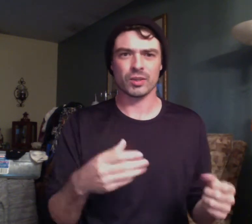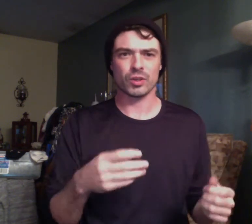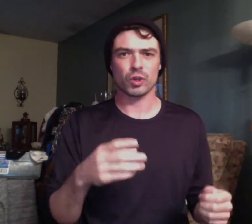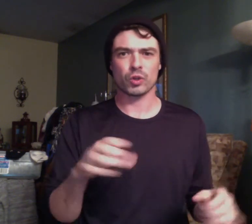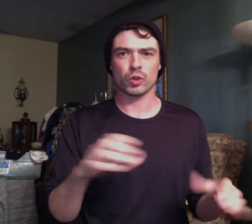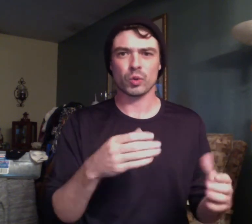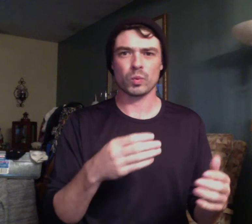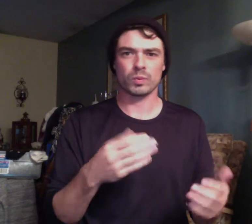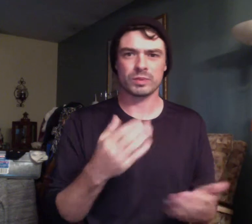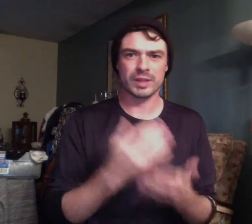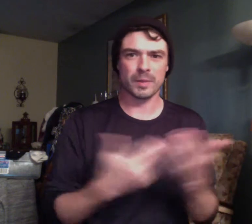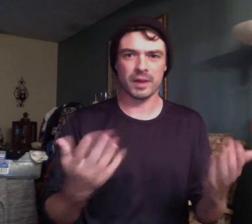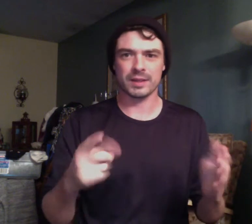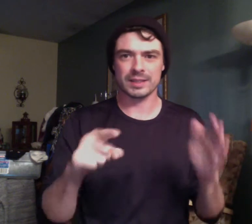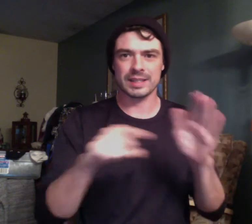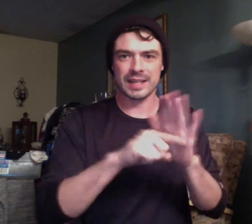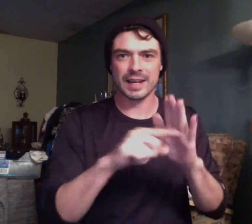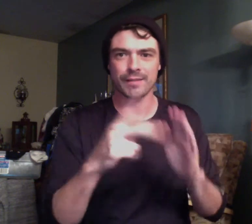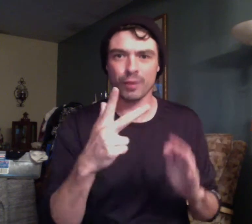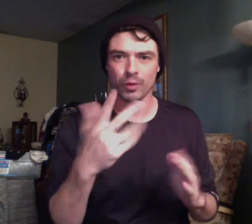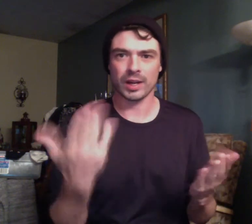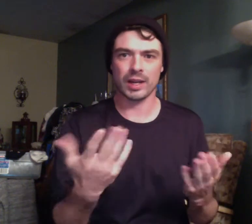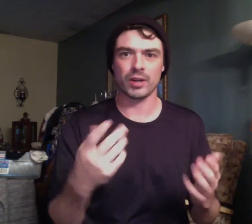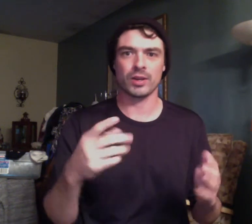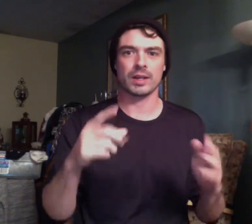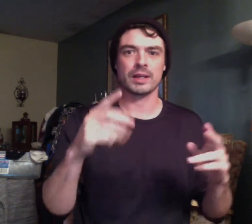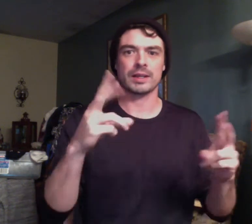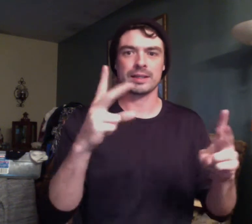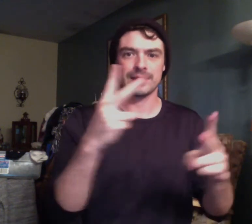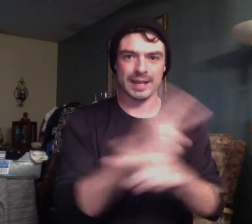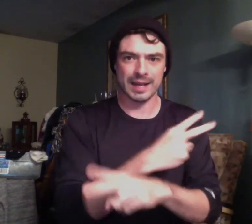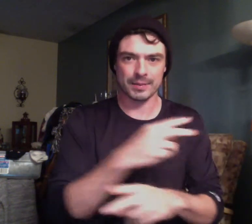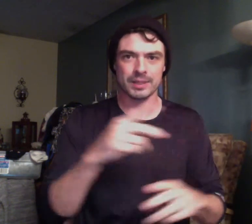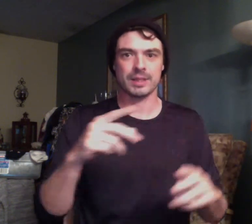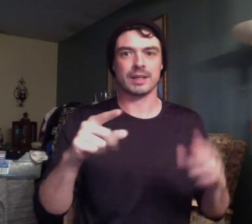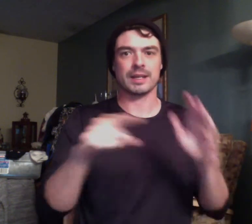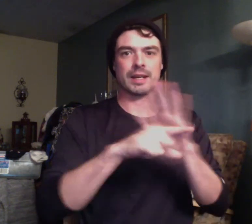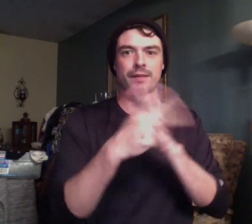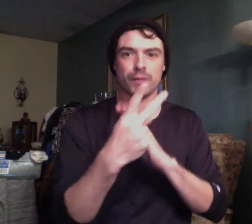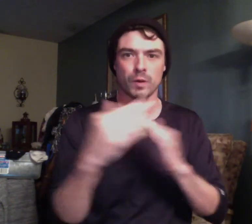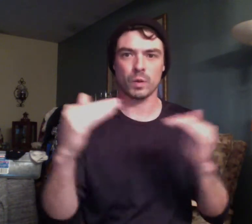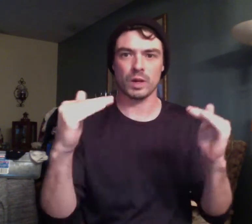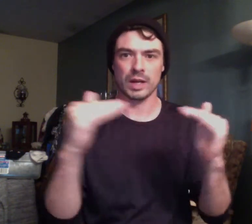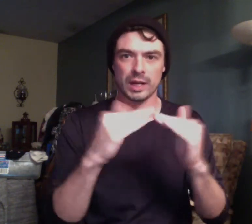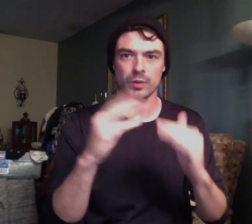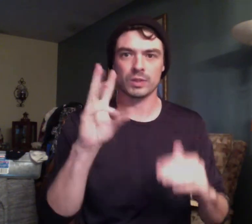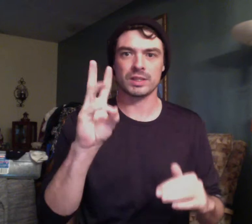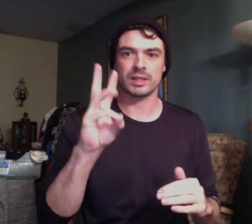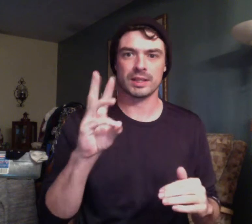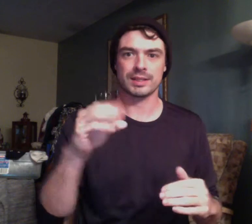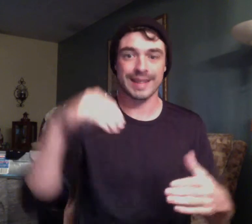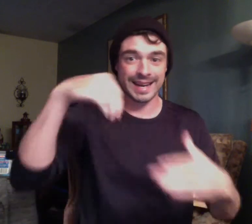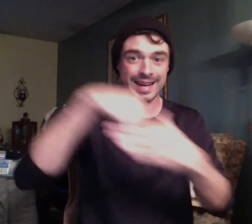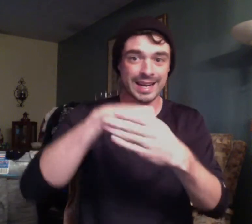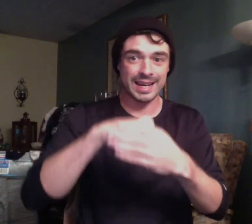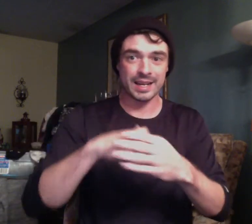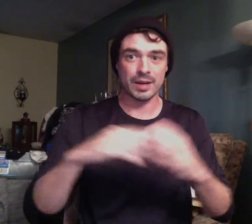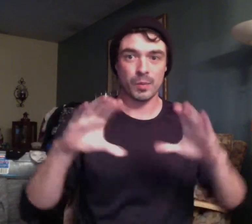3 here times this negative 2, which is a positive 6, right? And then inside the bracket I have a negative 2 and